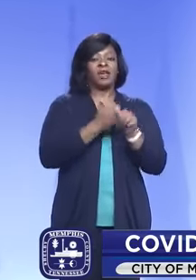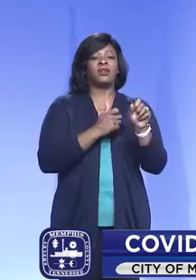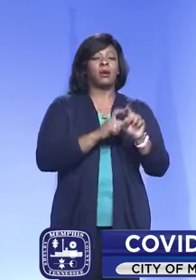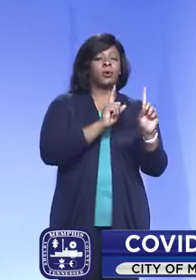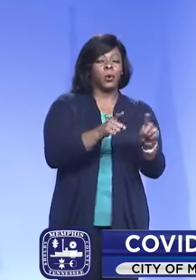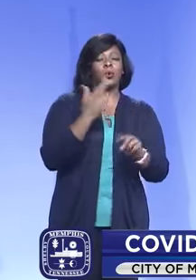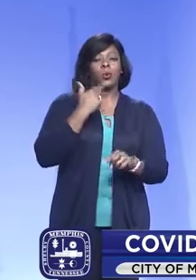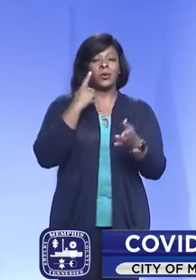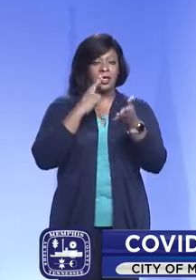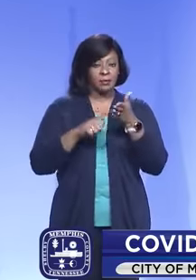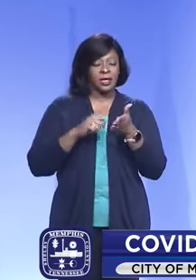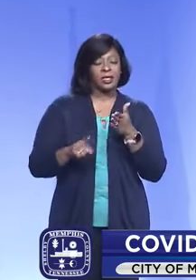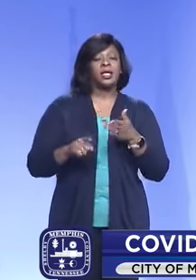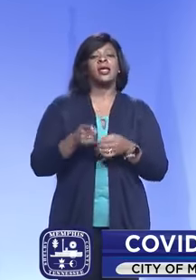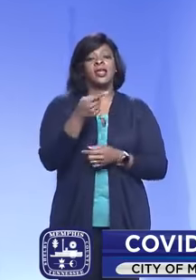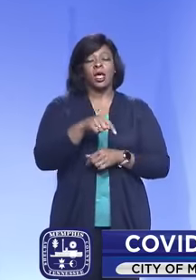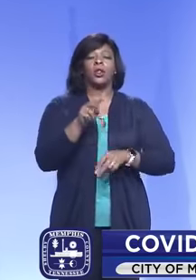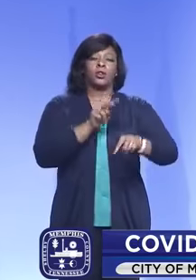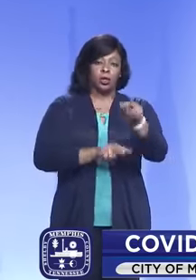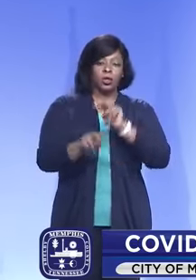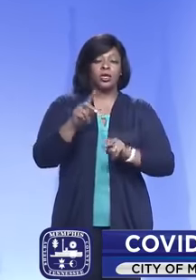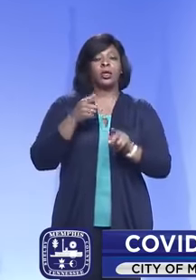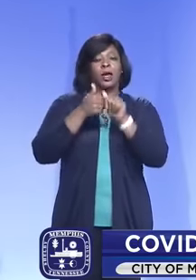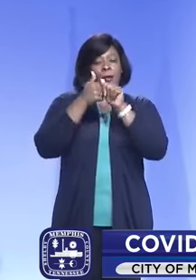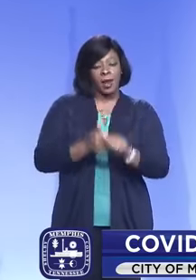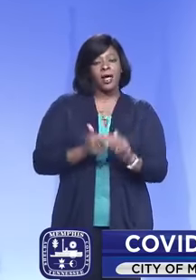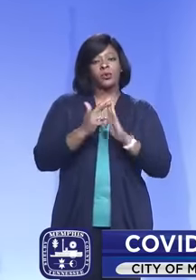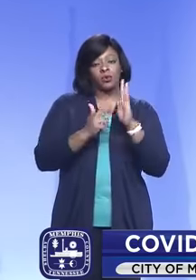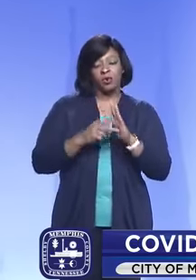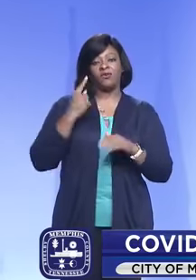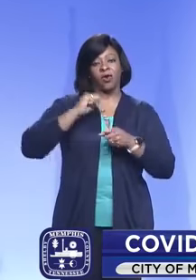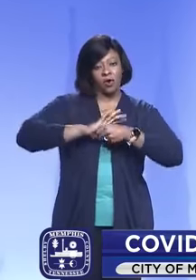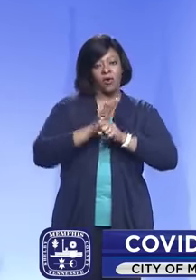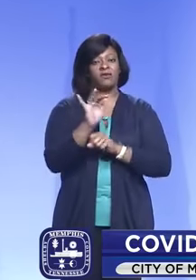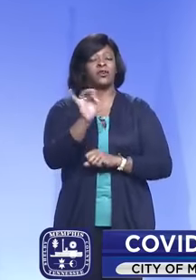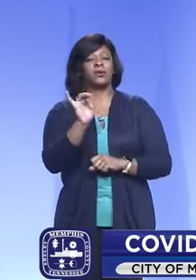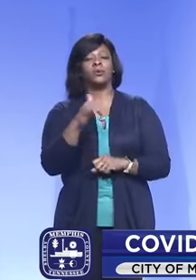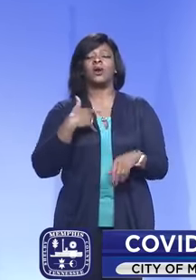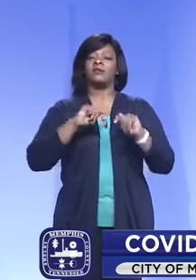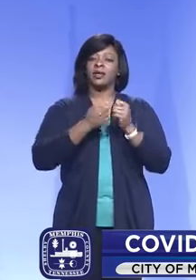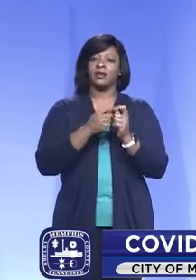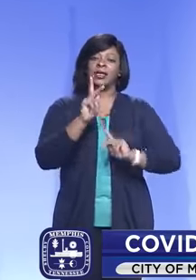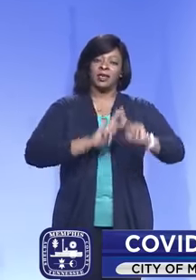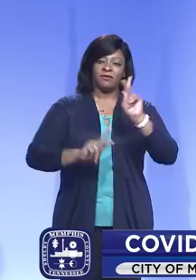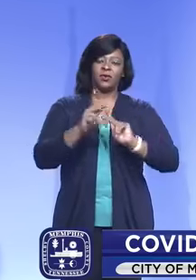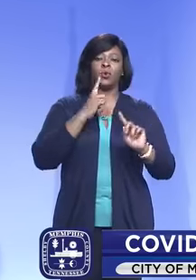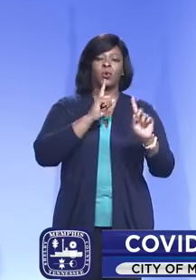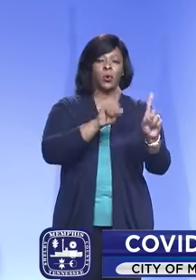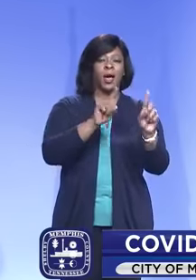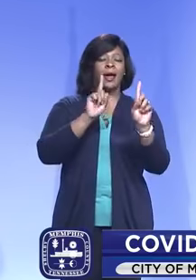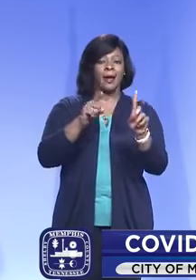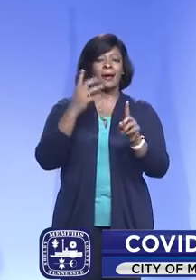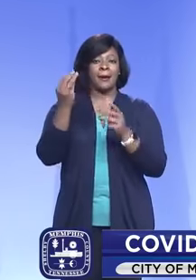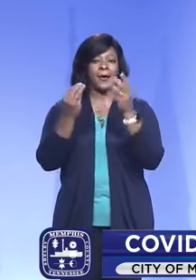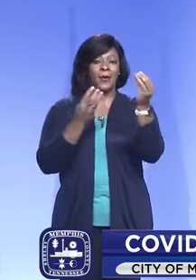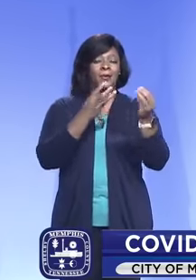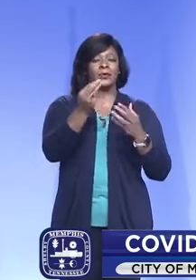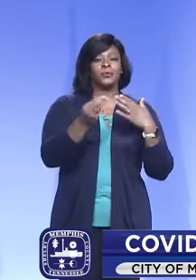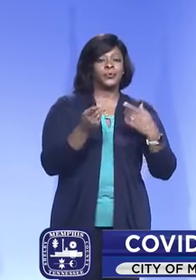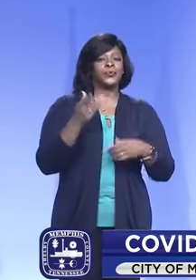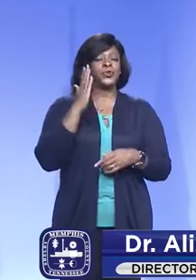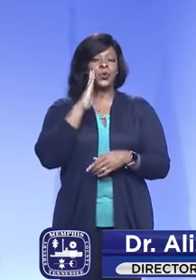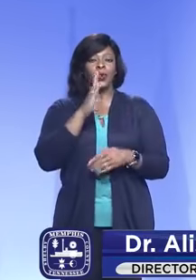doing a restaurant inspection, they are looking for compliance. We have teams of individuals who are out, then they will